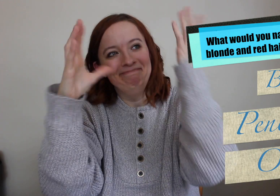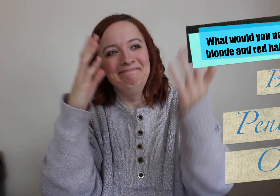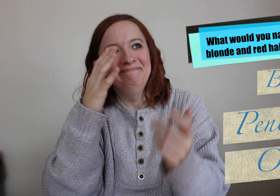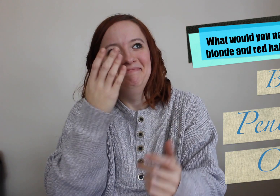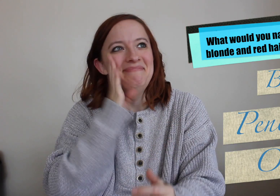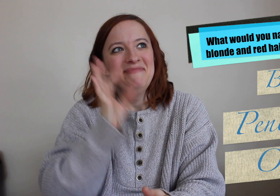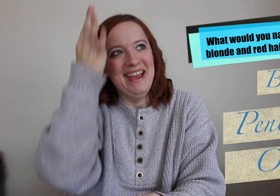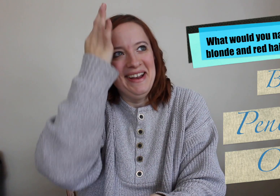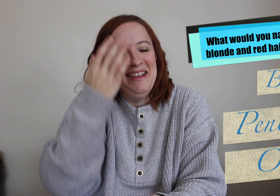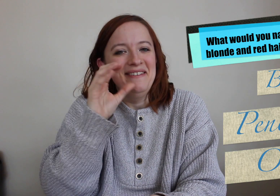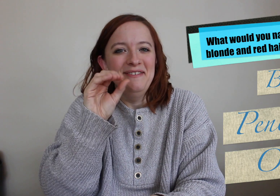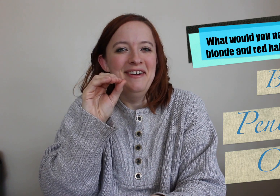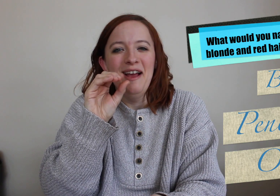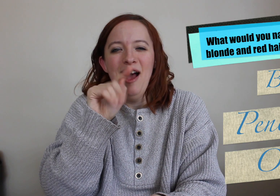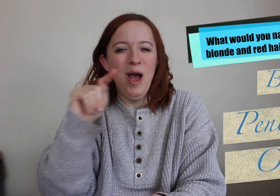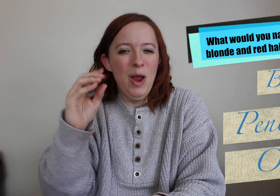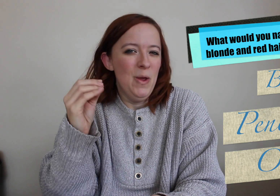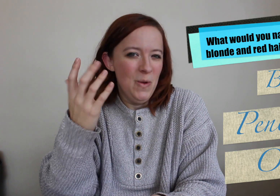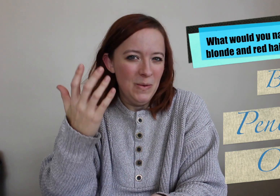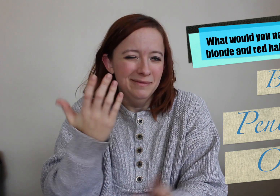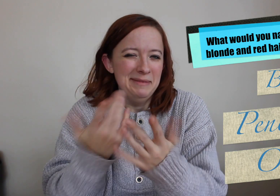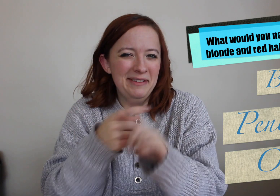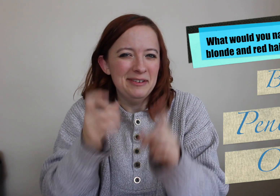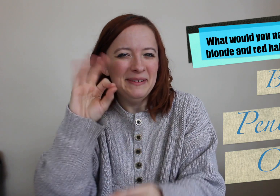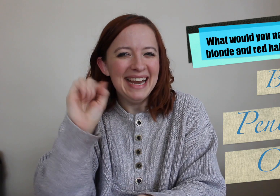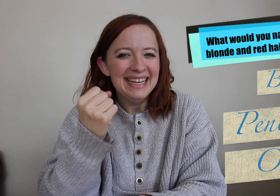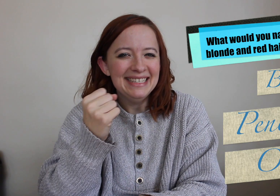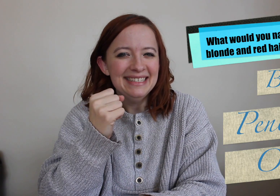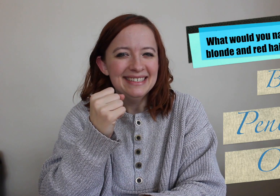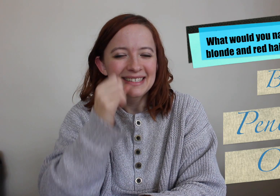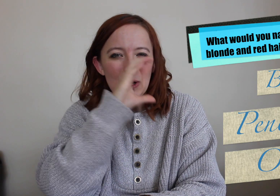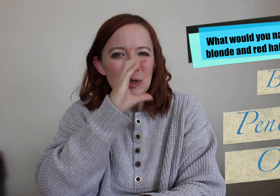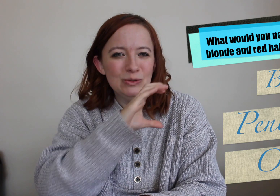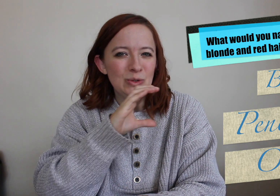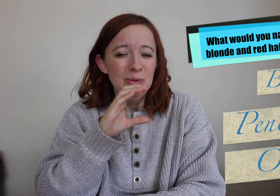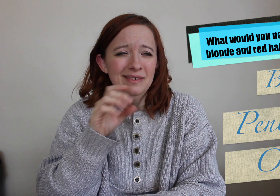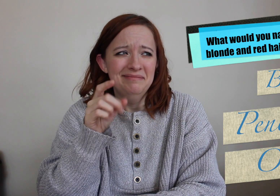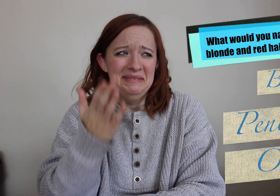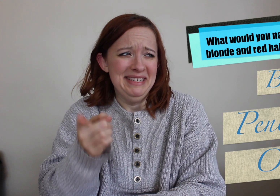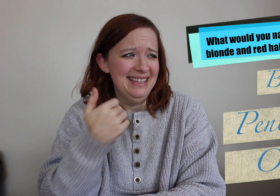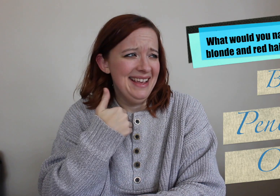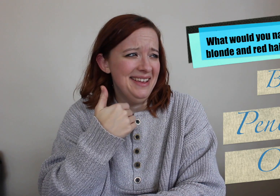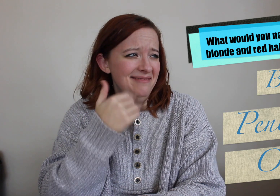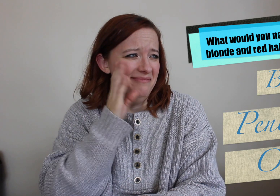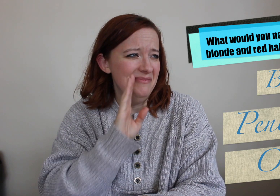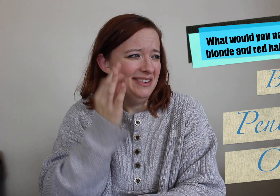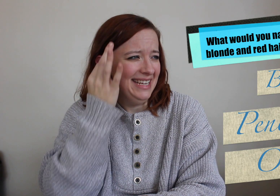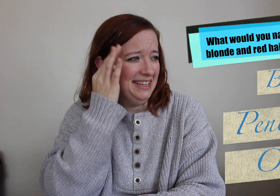I don't know, that just popped in my name as a brunette, Otto. Maybe it's from like, the 90s cartoon. Maybe he had